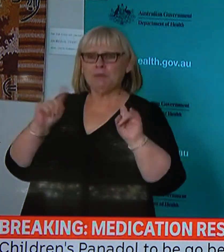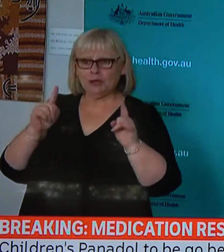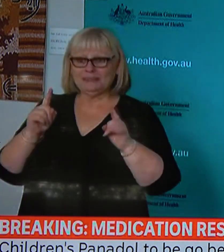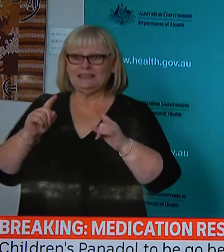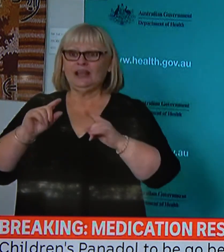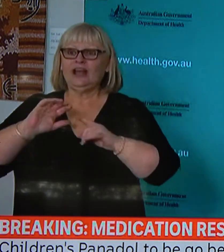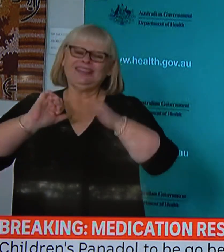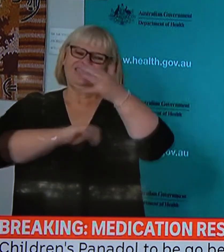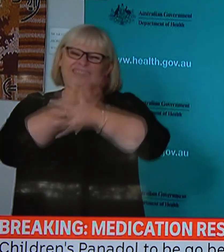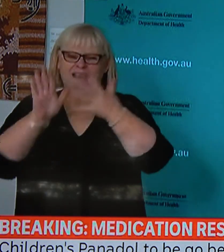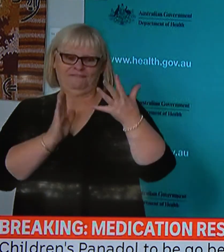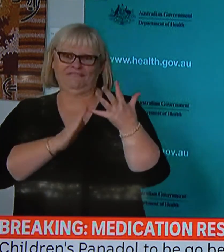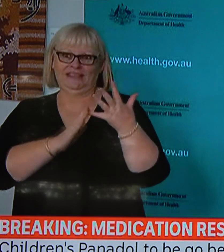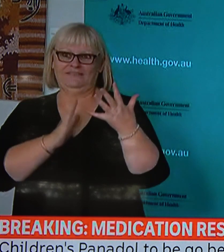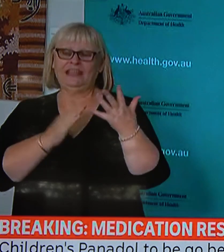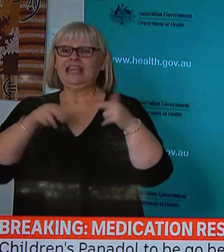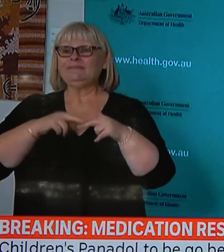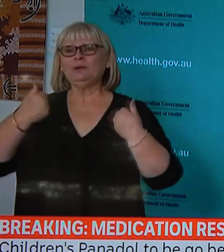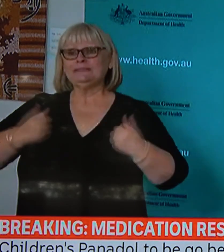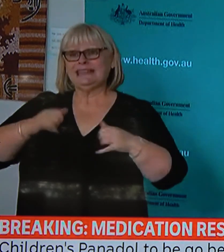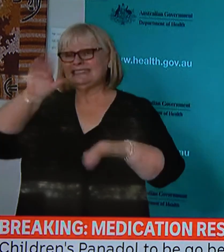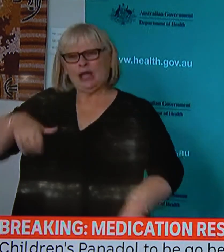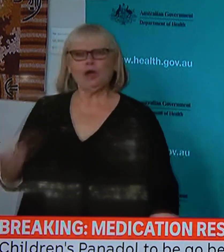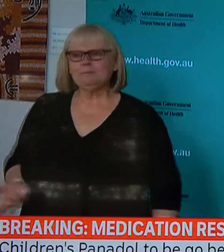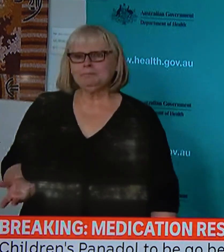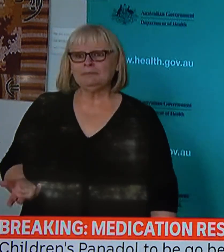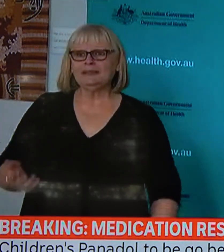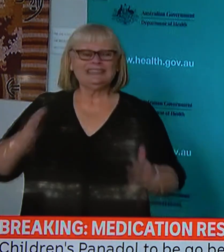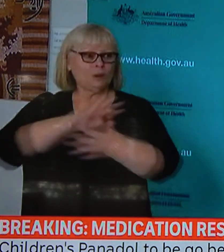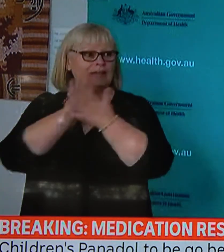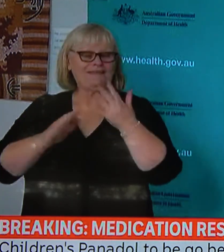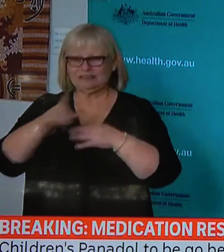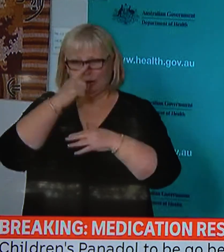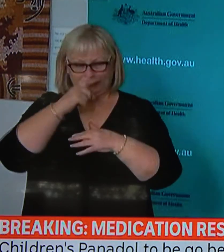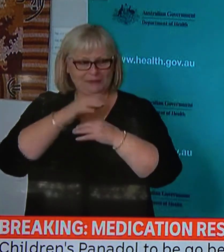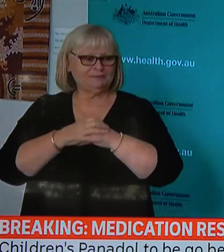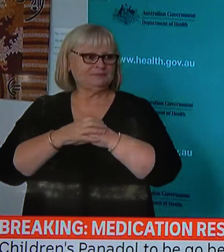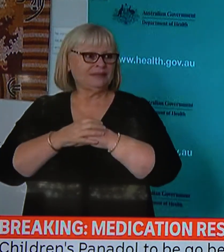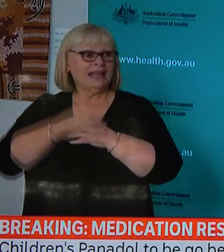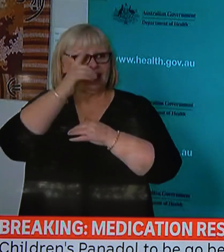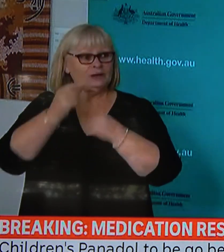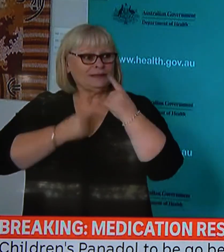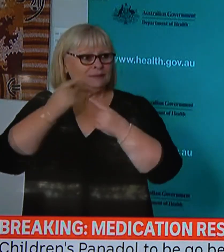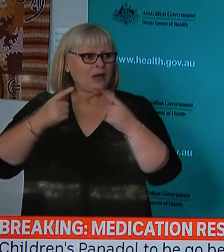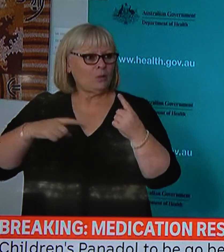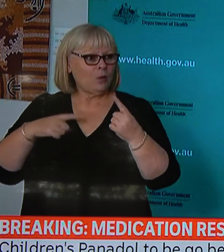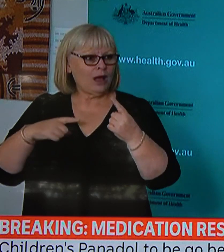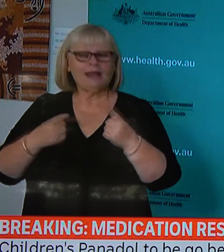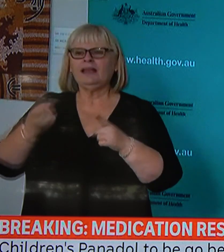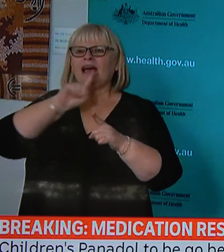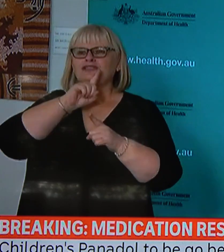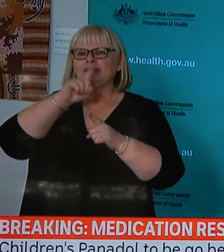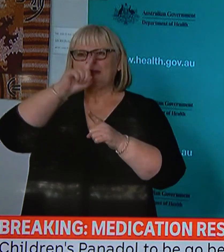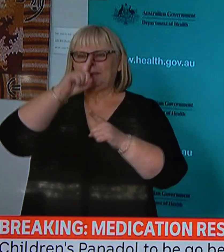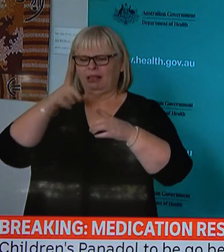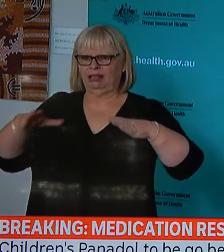remember the fifth of my 5 points is if you're sick, stay at home, and so that would cover all of those people. Yes? Can you explain why the rule against 100